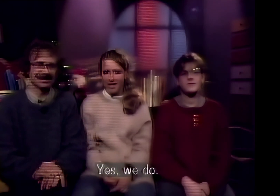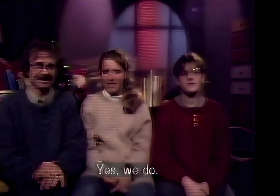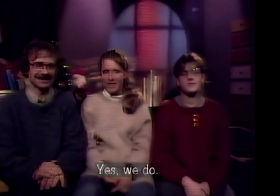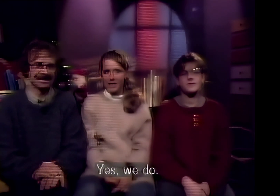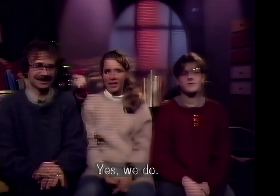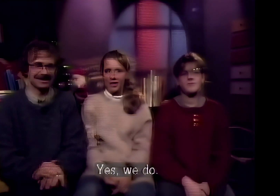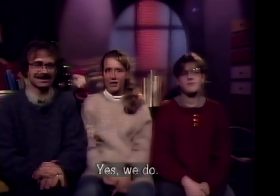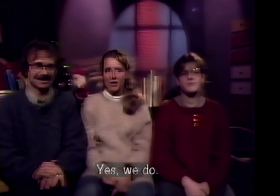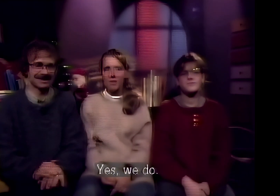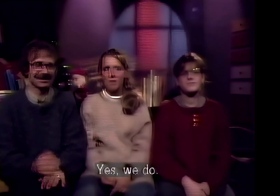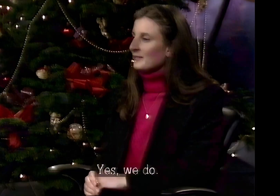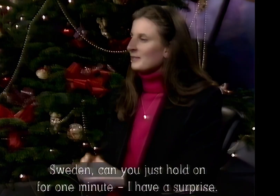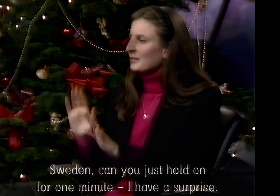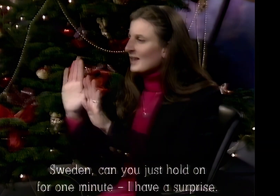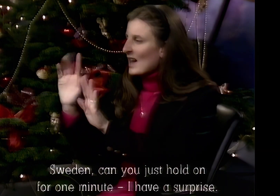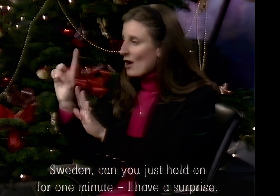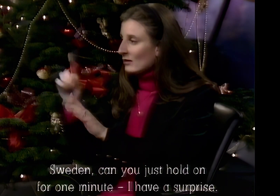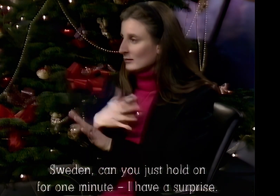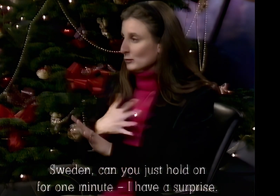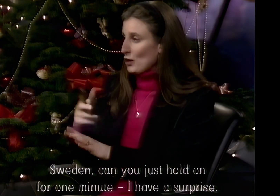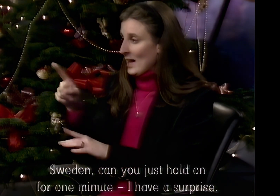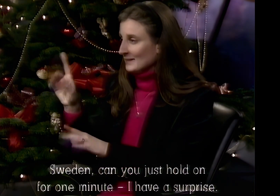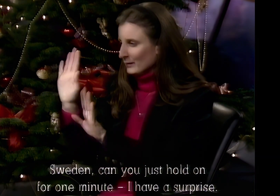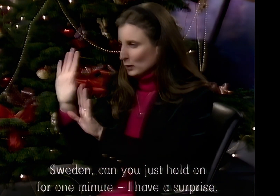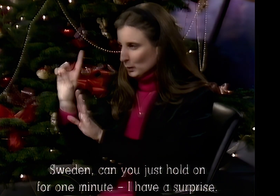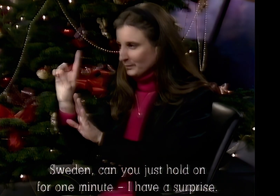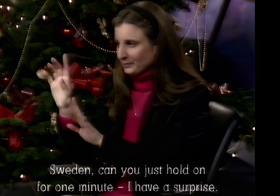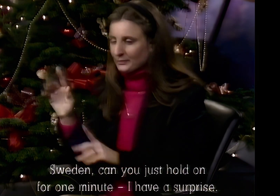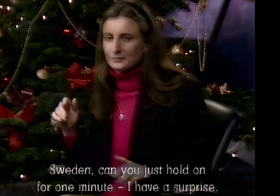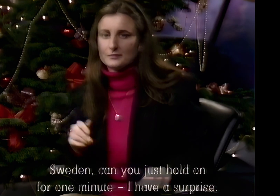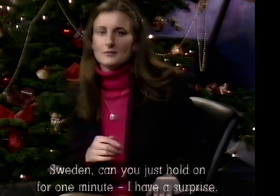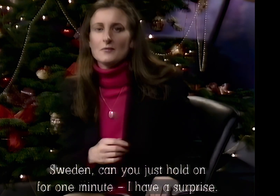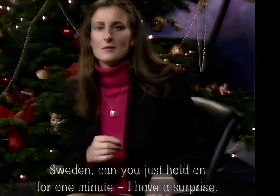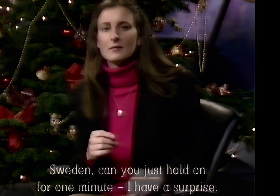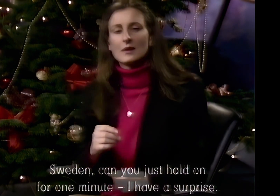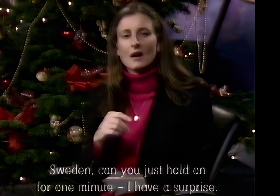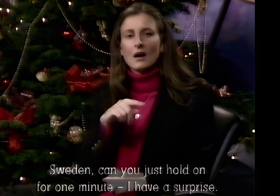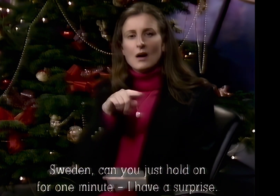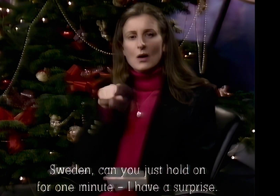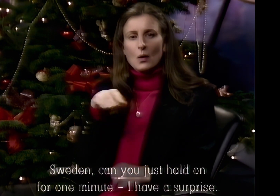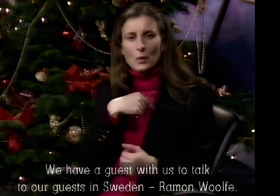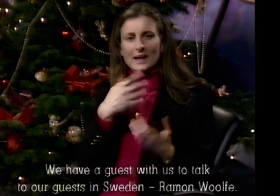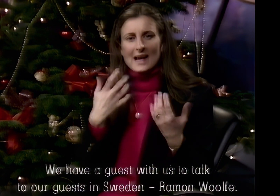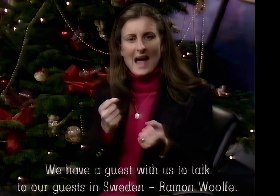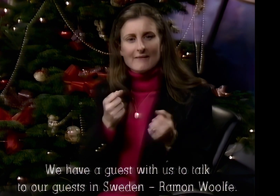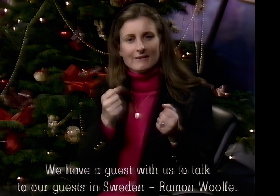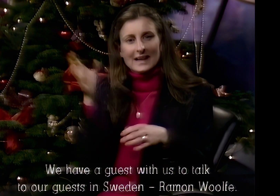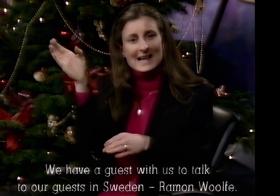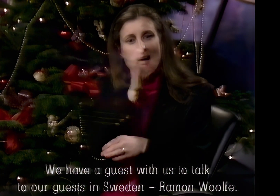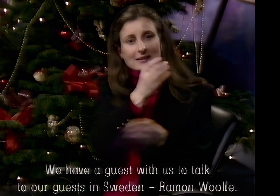Yes, we do. Sweden, can you just hold on for 1 minute? I have a surprise for you. We